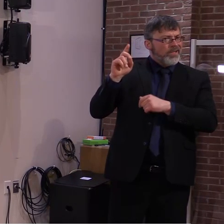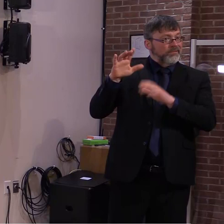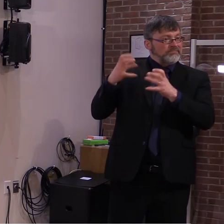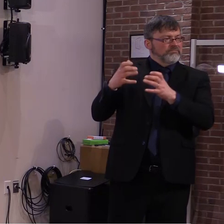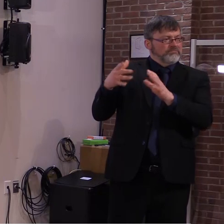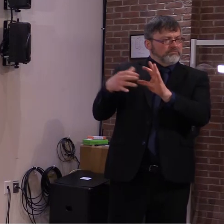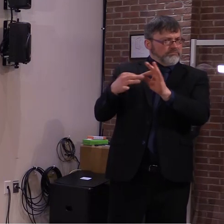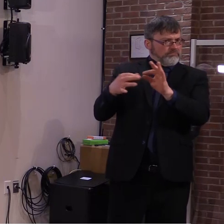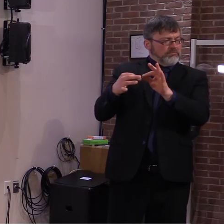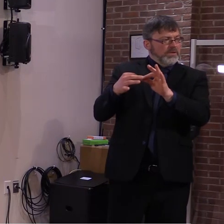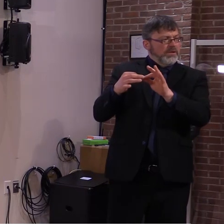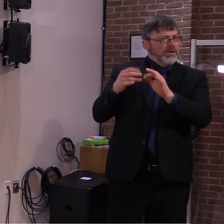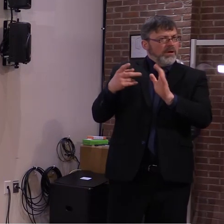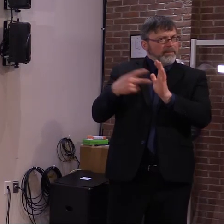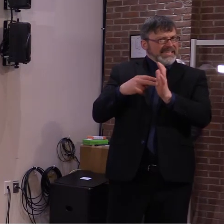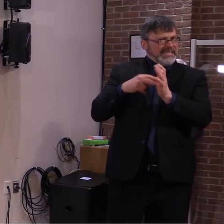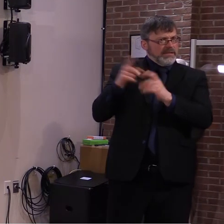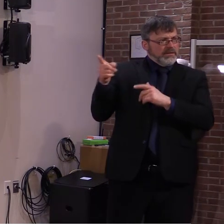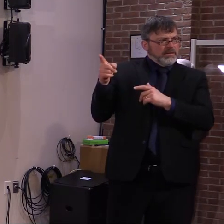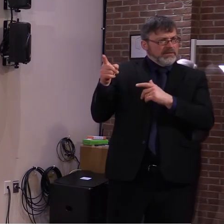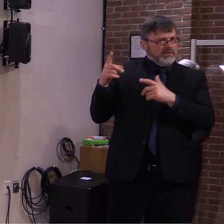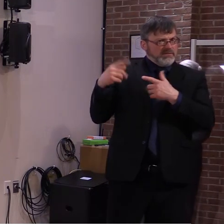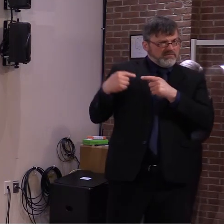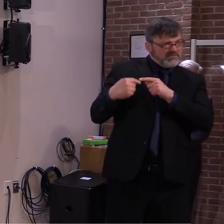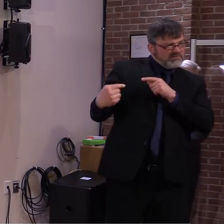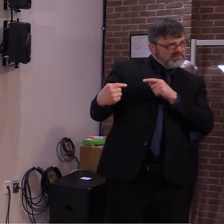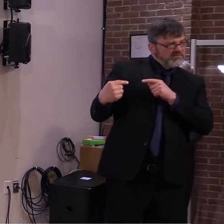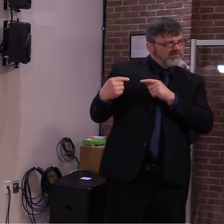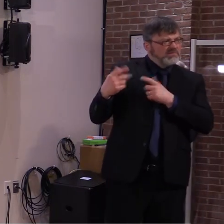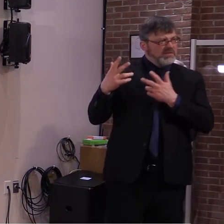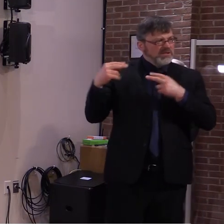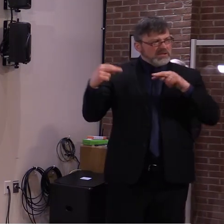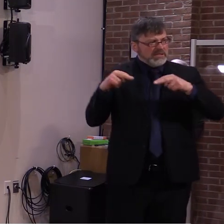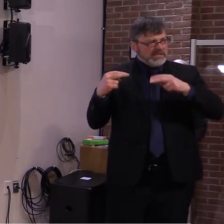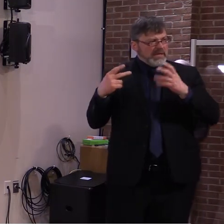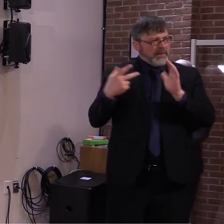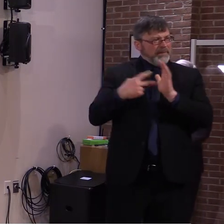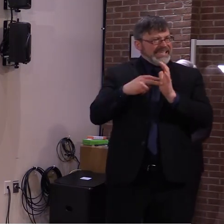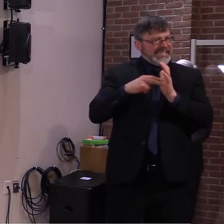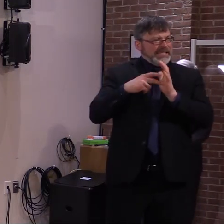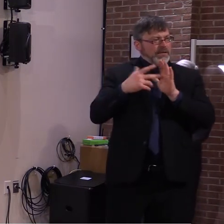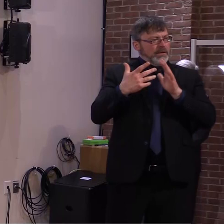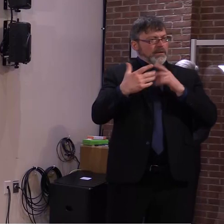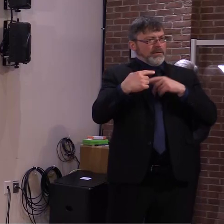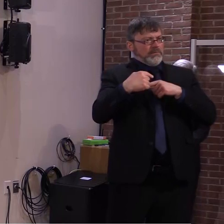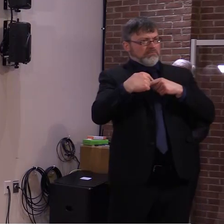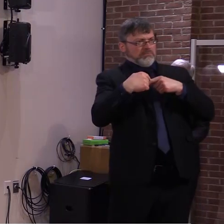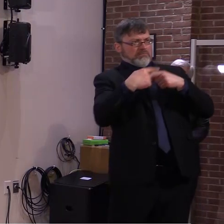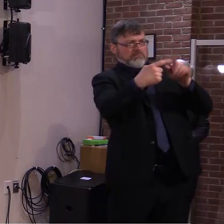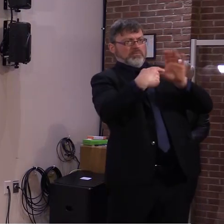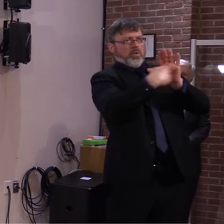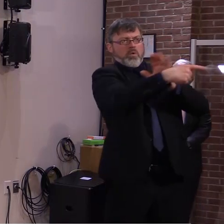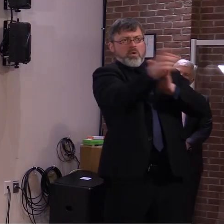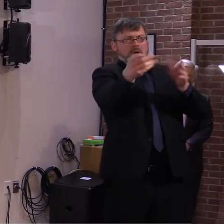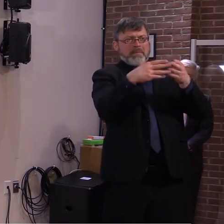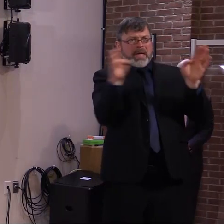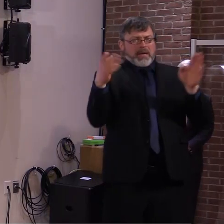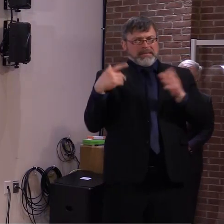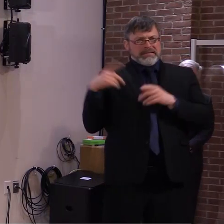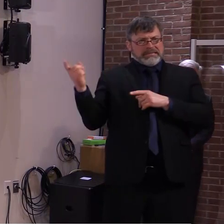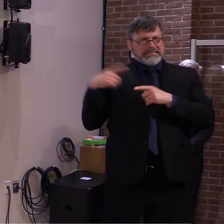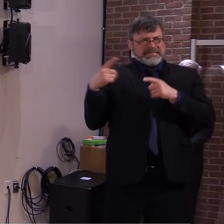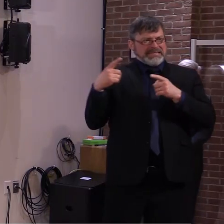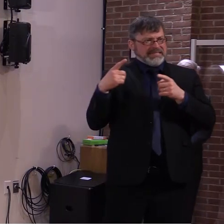message as you're trying to get this thing done? Well, I still think that the vast majority of Vermonters at this point in